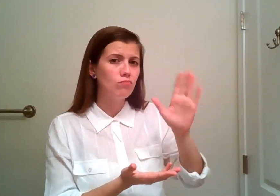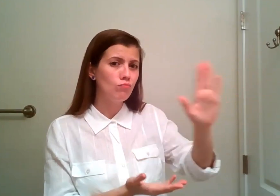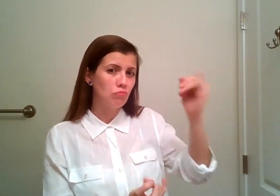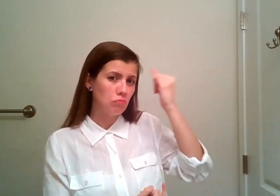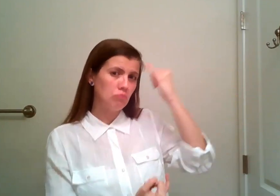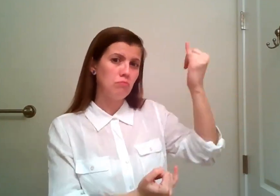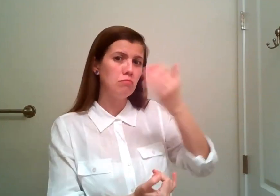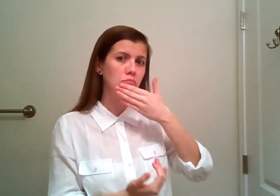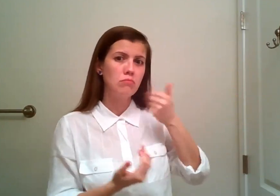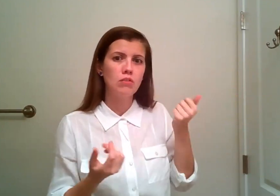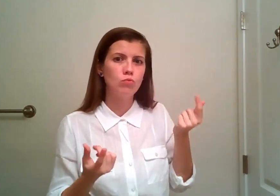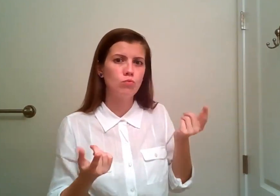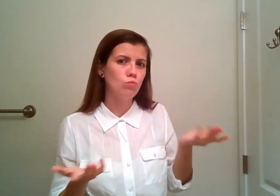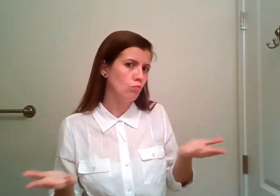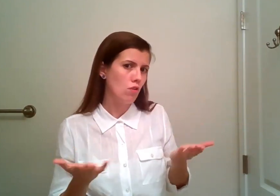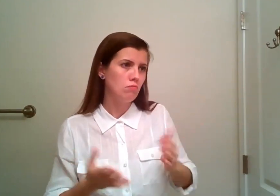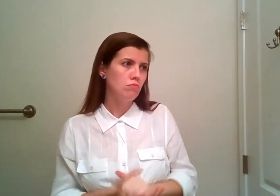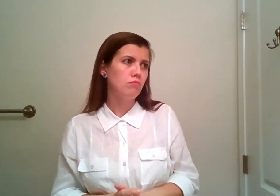the doctor, what do we do?